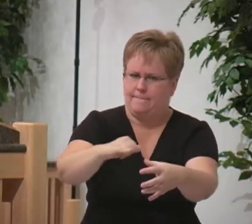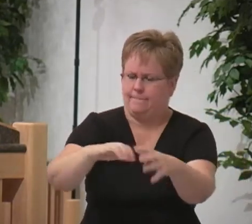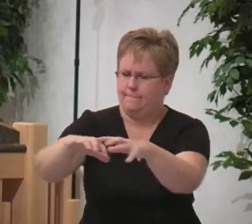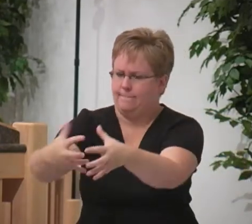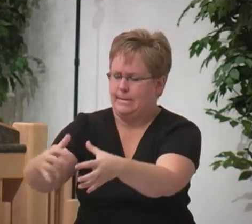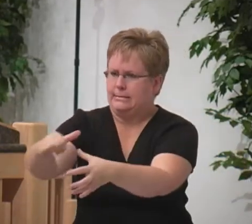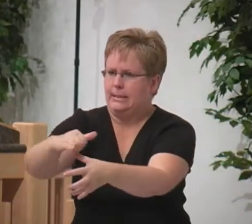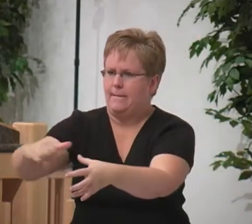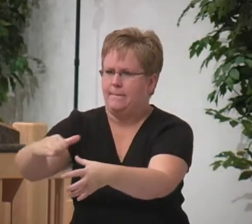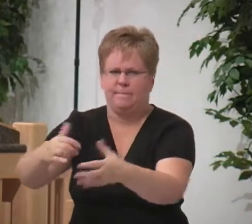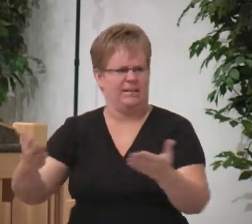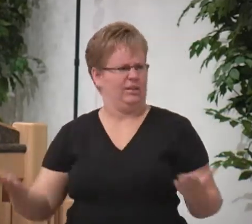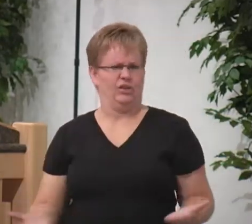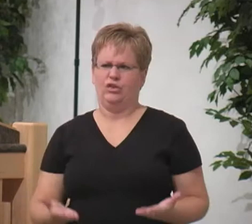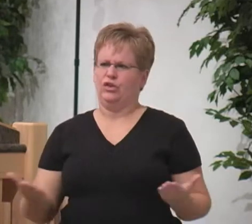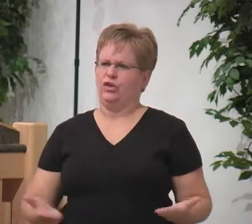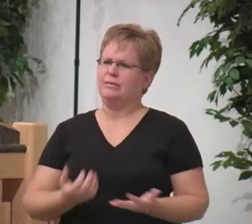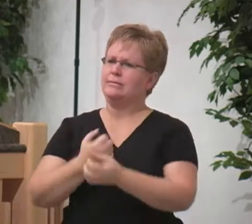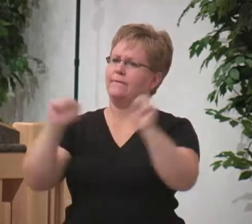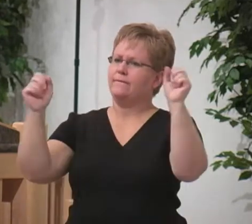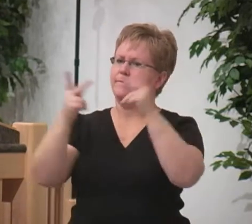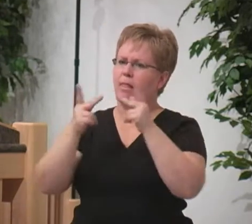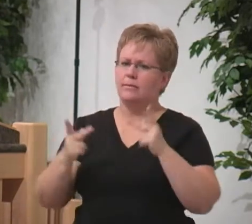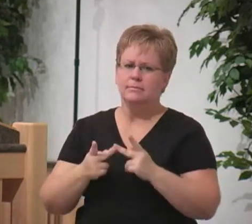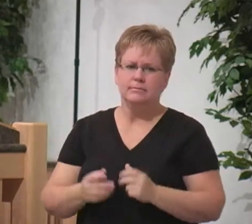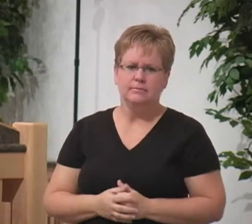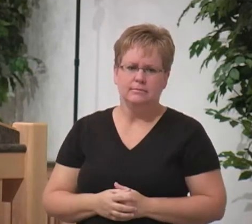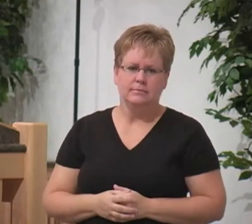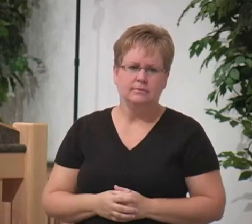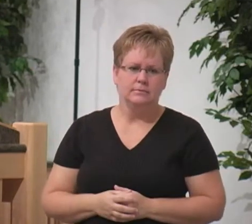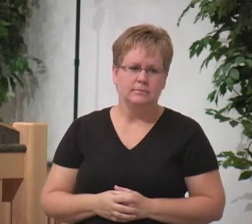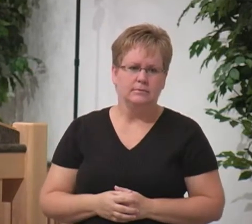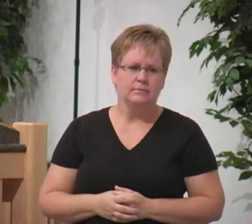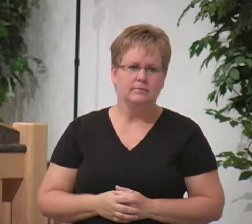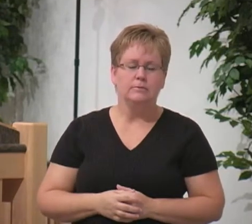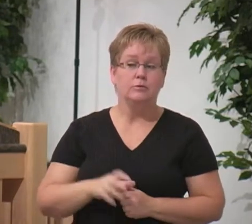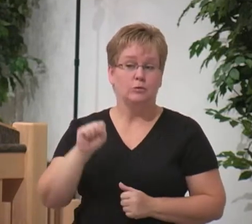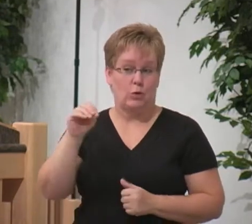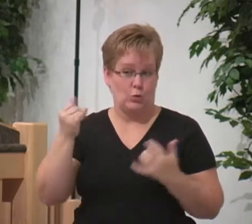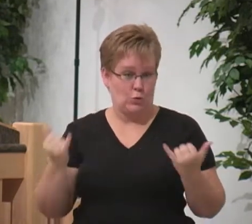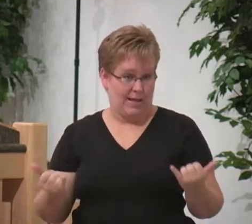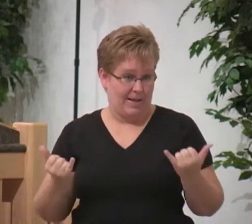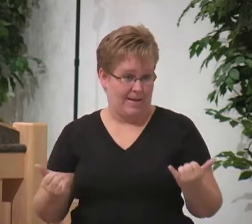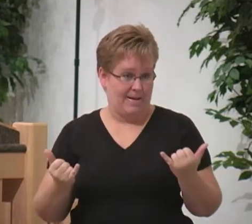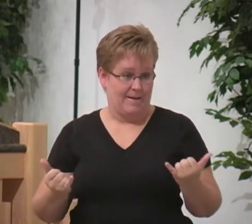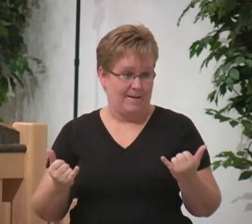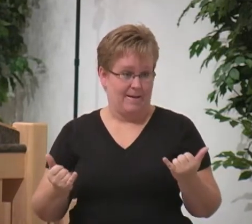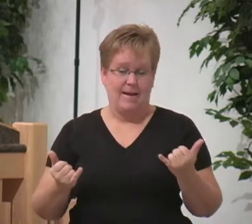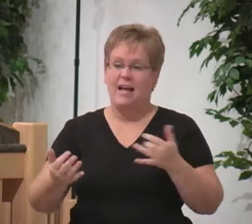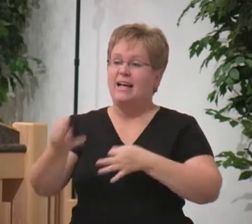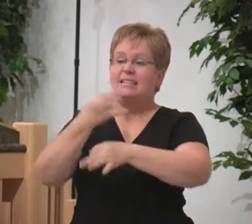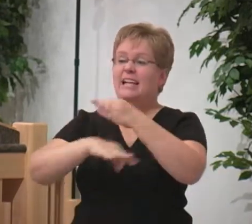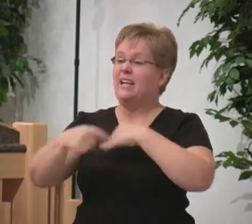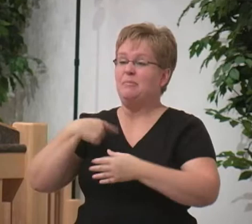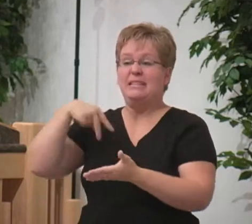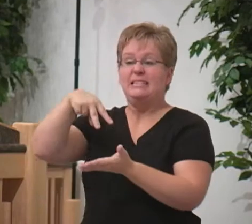us. So I think today Instead of me standing up here and continuing to talk